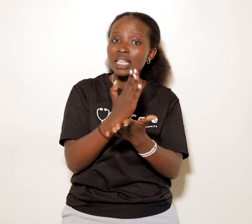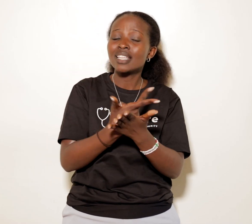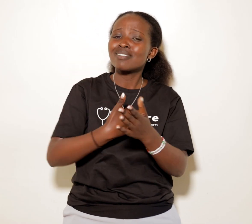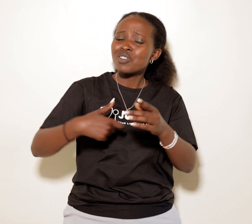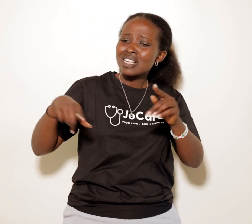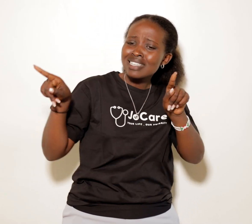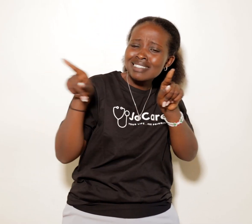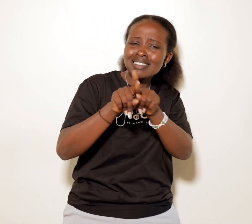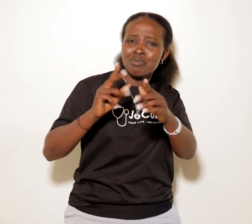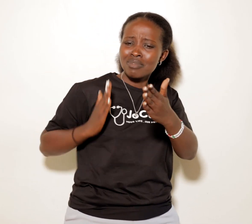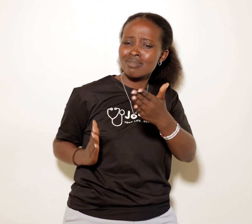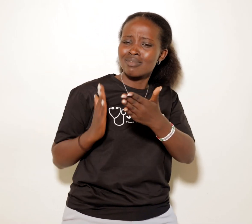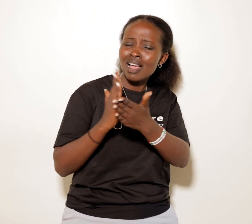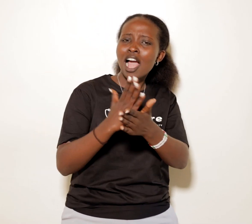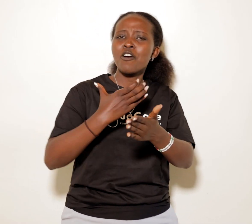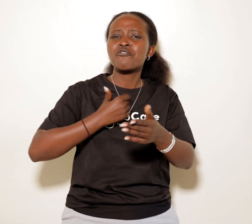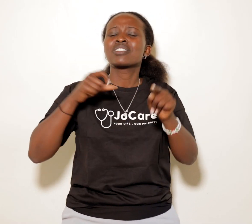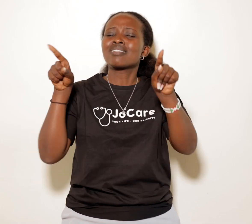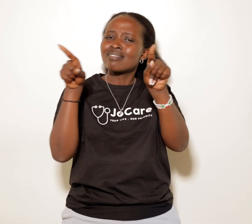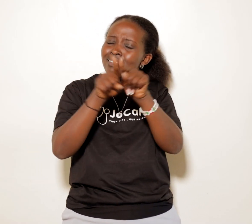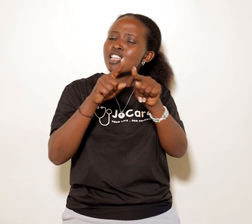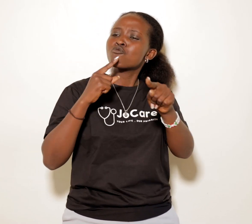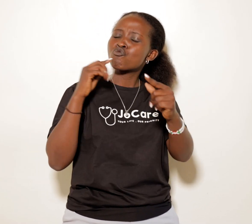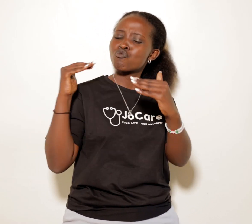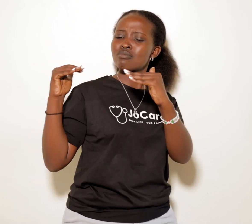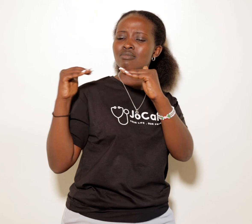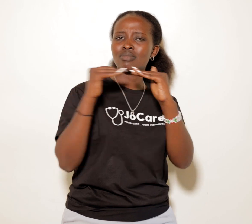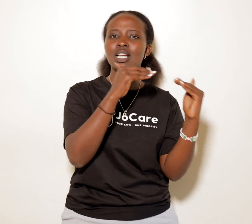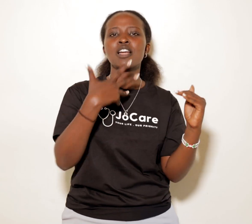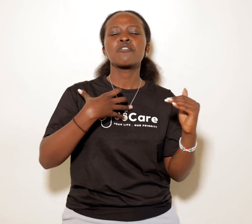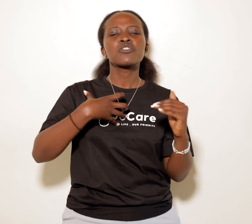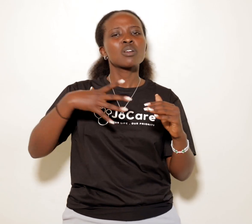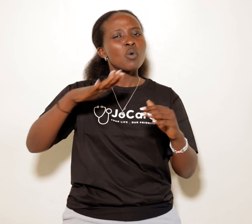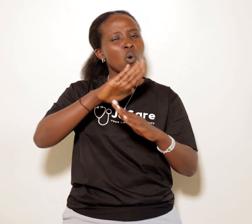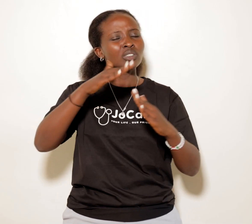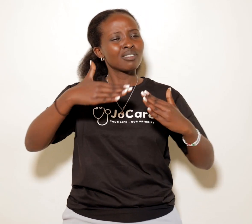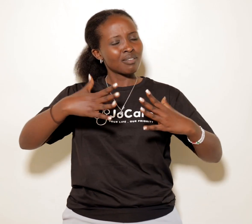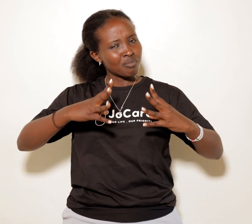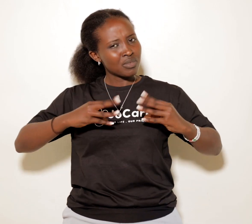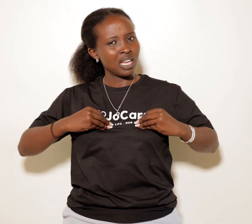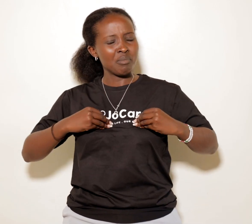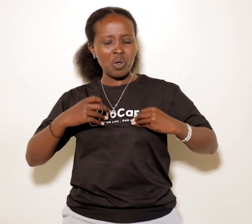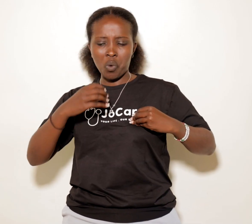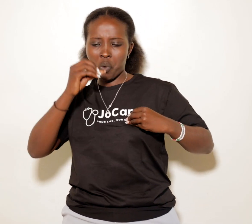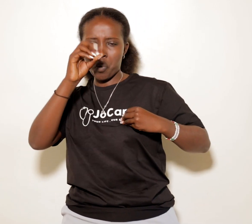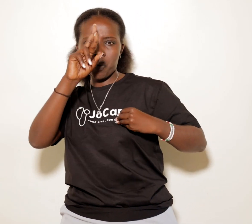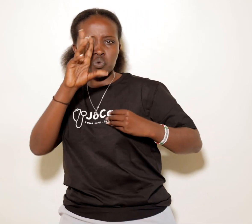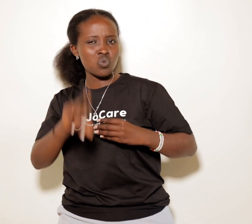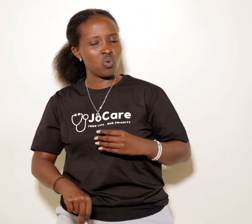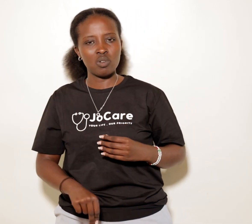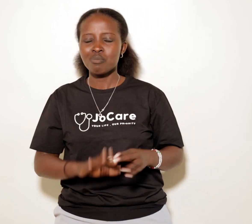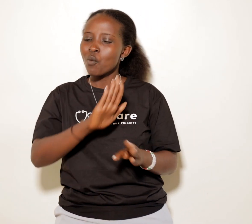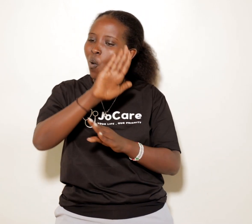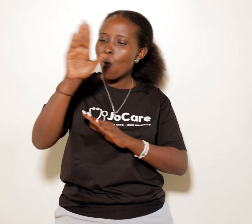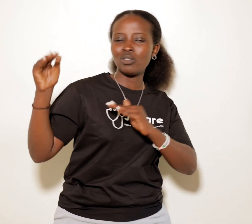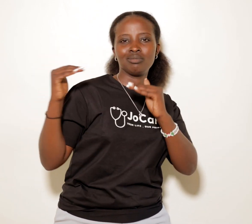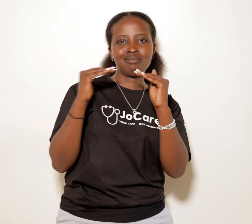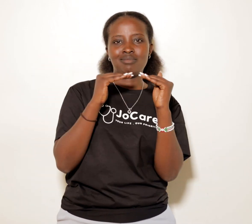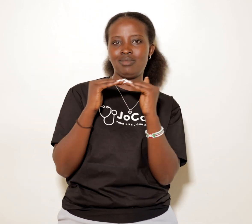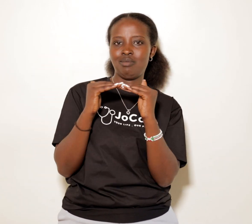same rights, they have the same desires, they have to make the same decisions like other people. Oh, wow. So it means that the people